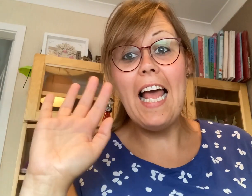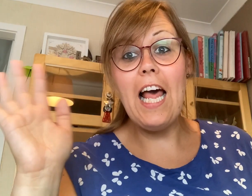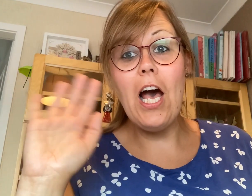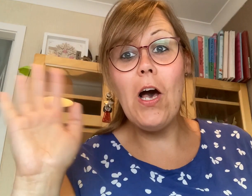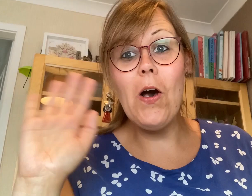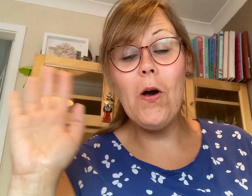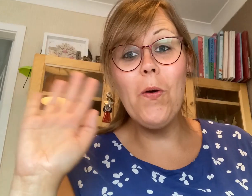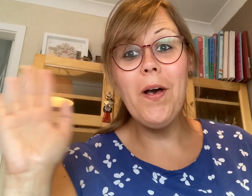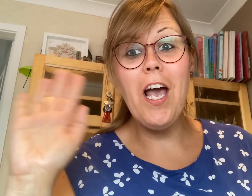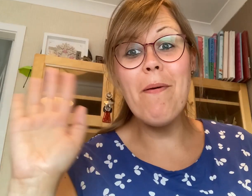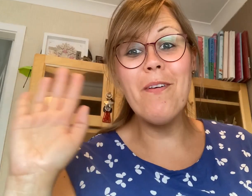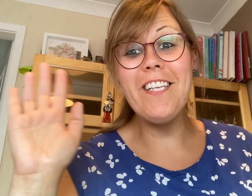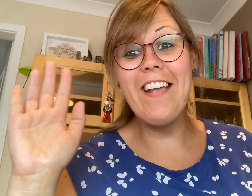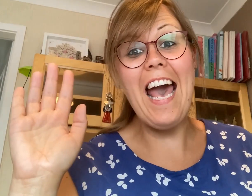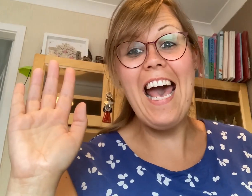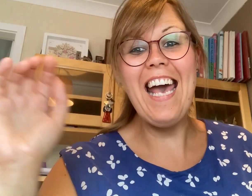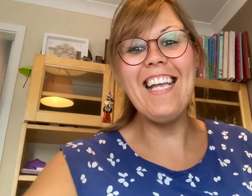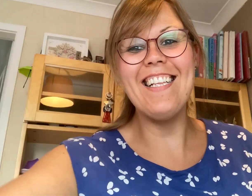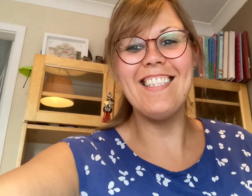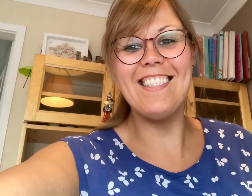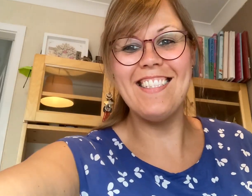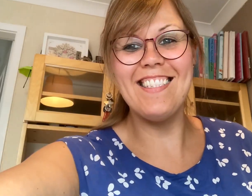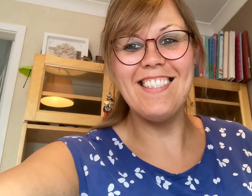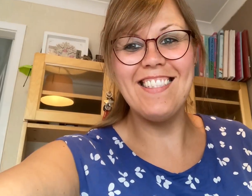Hello, hope everyone's okay.